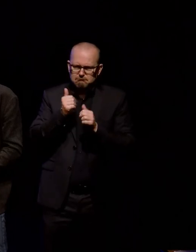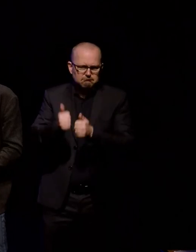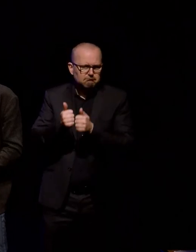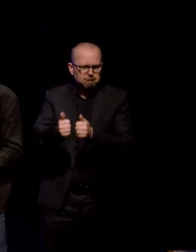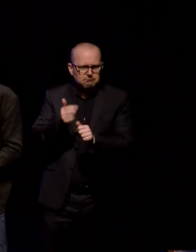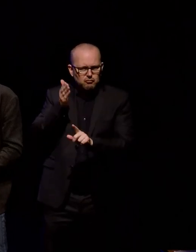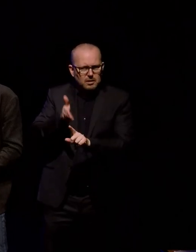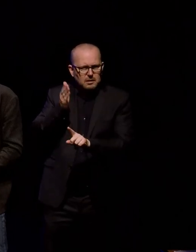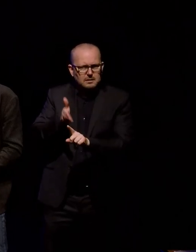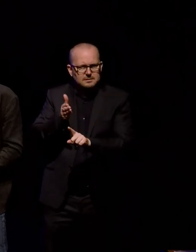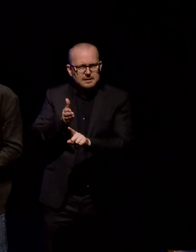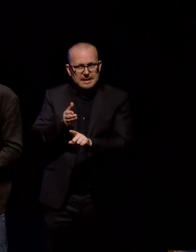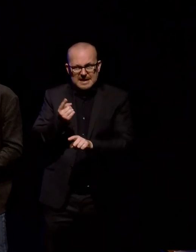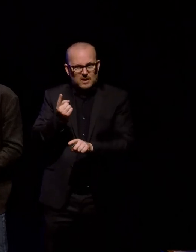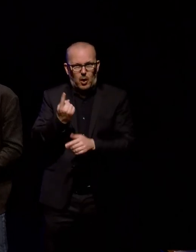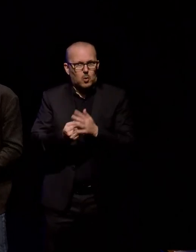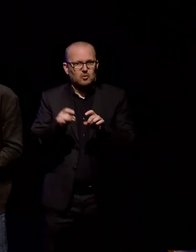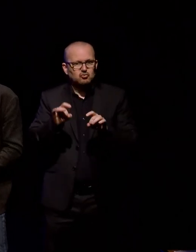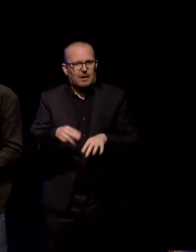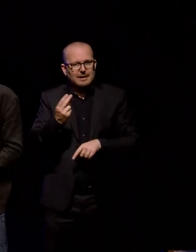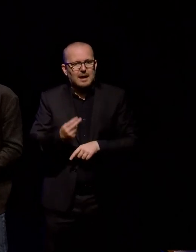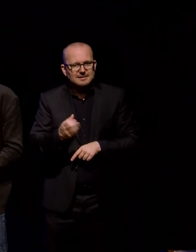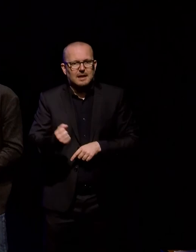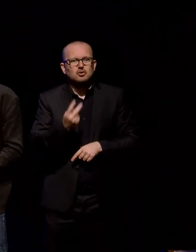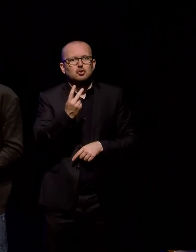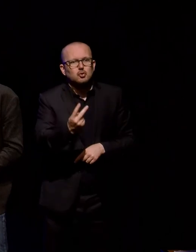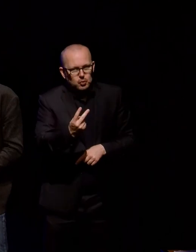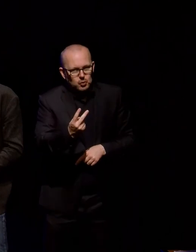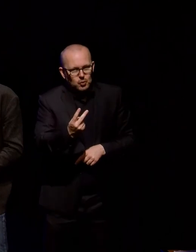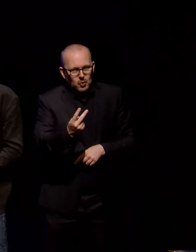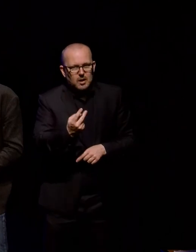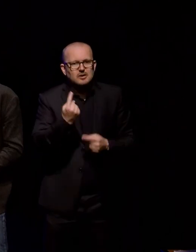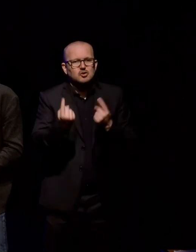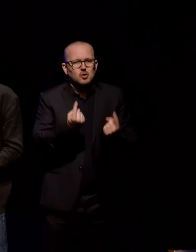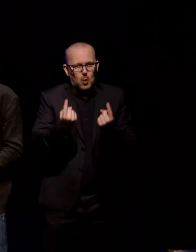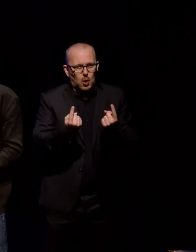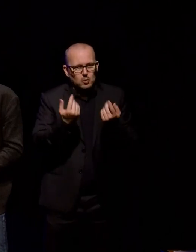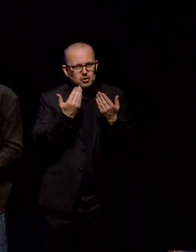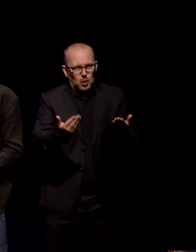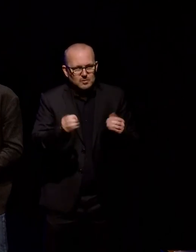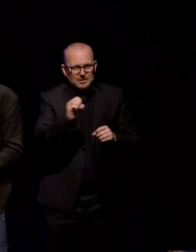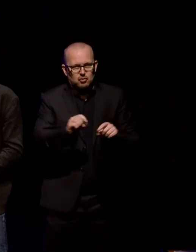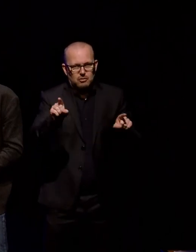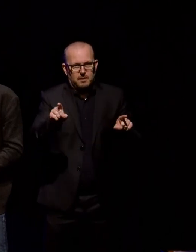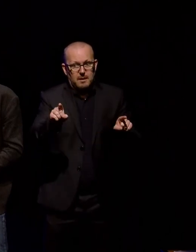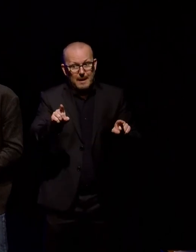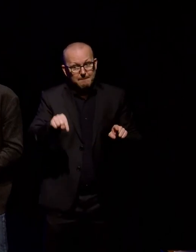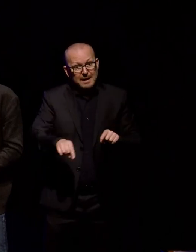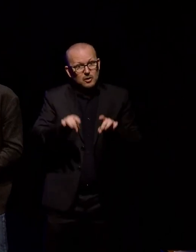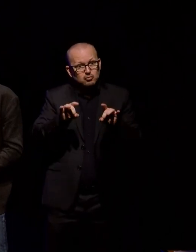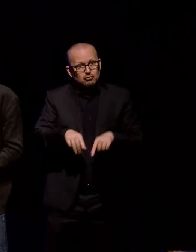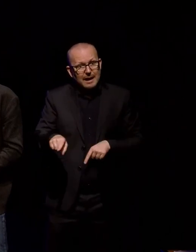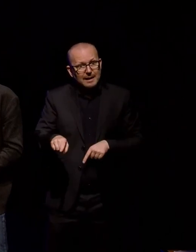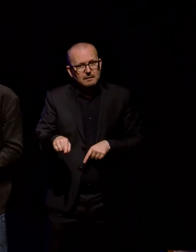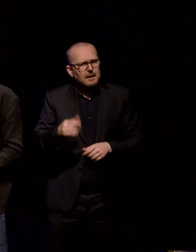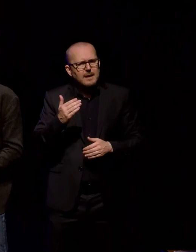Australian artist to ever have two solo shows in Europe, but simultaneously is not a household name in Australia and had never had a major show in